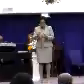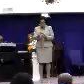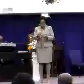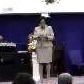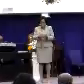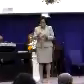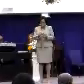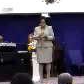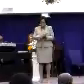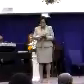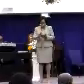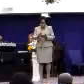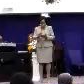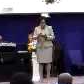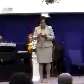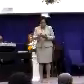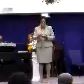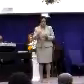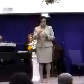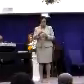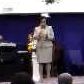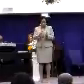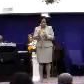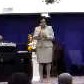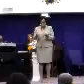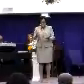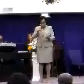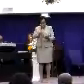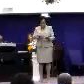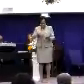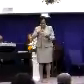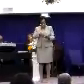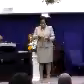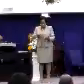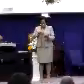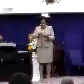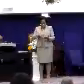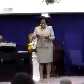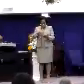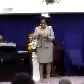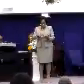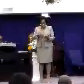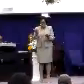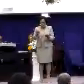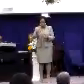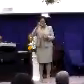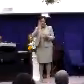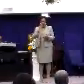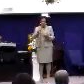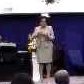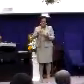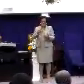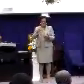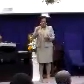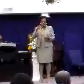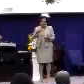Word that's going to cleanse us. It's the Word that's going to sanctify us. It's getting in His Word and making us say, no. What does God say? I told them Thursday night,